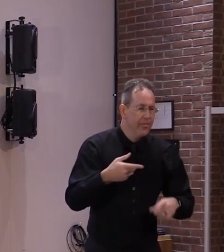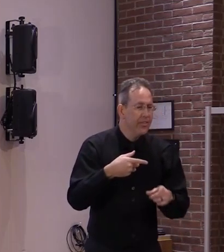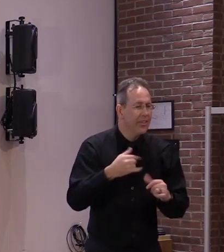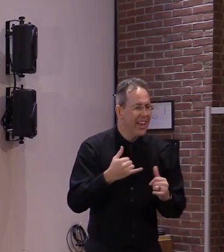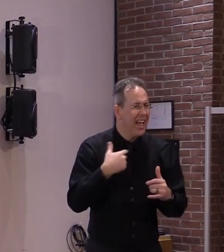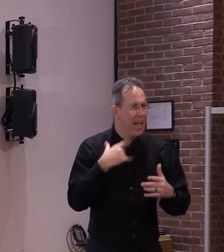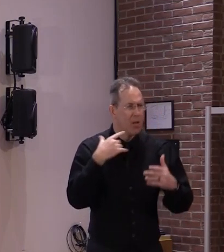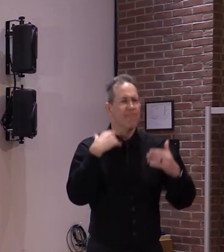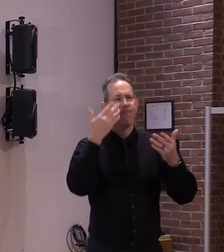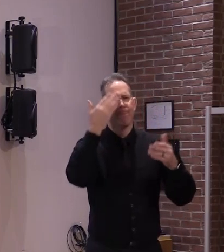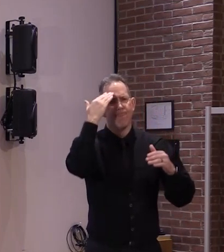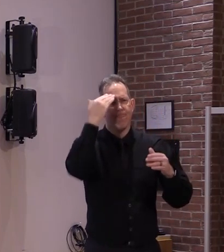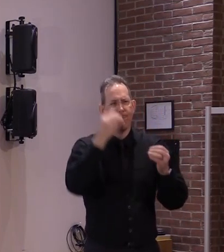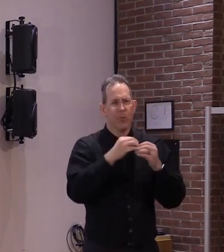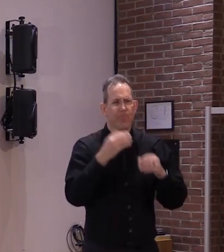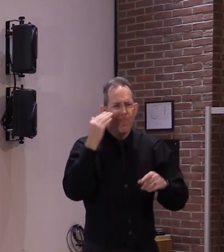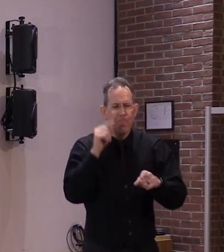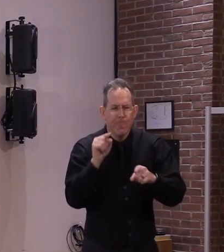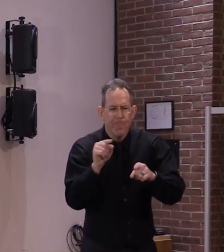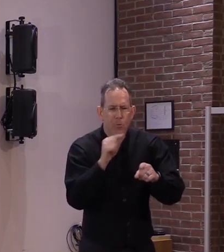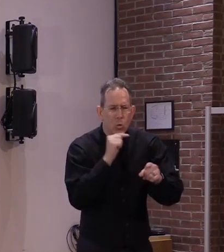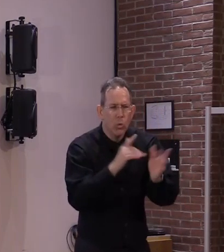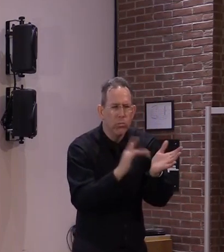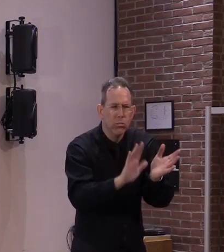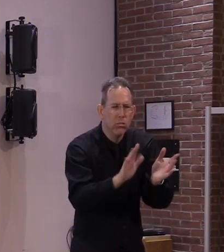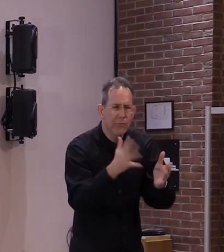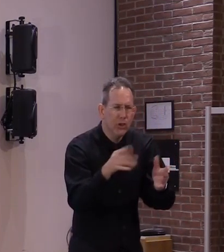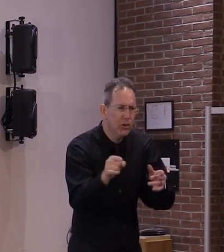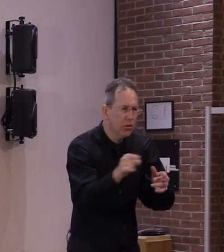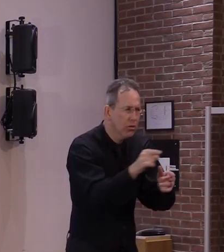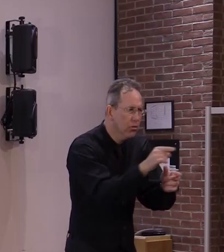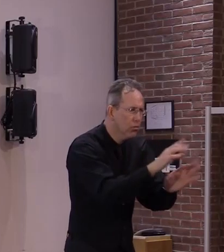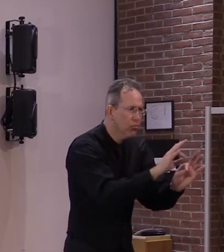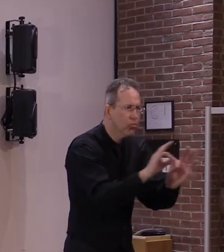Okay. Maybe we'll follow up offline then with you. Thanks. Devin,